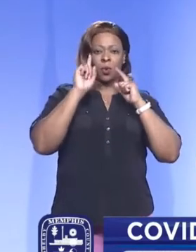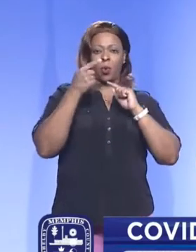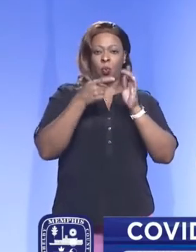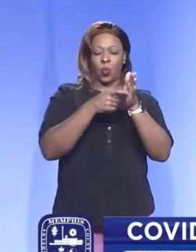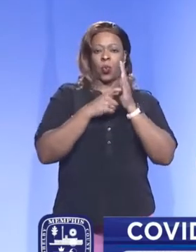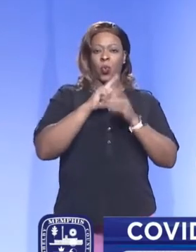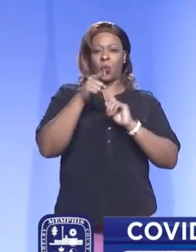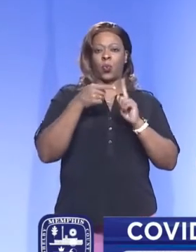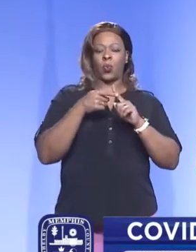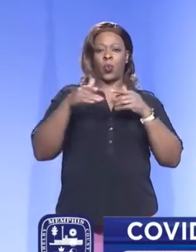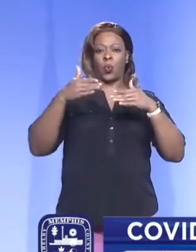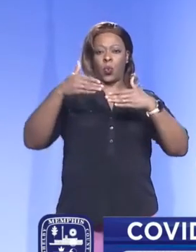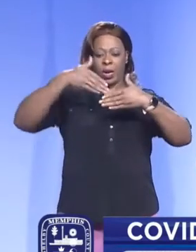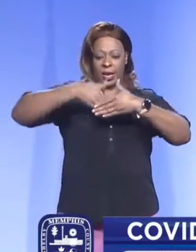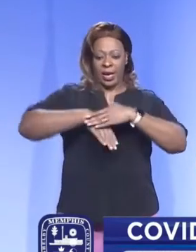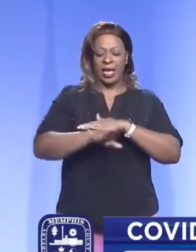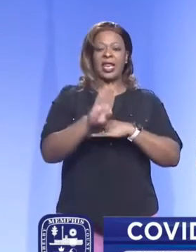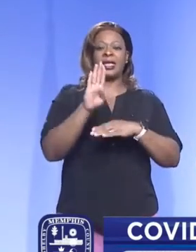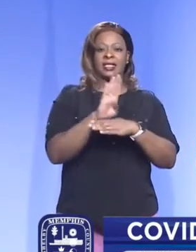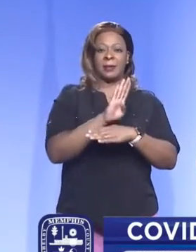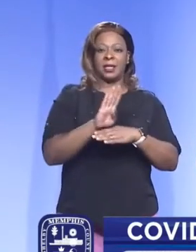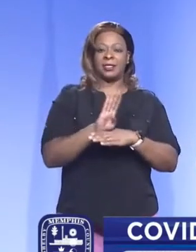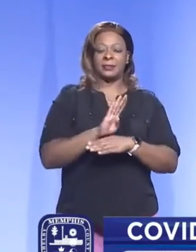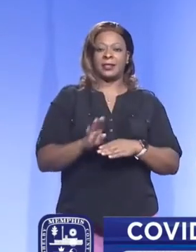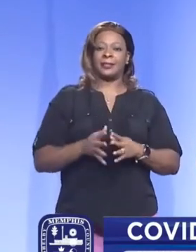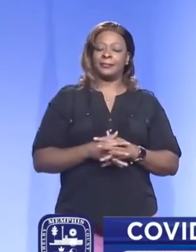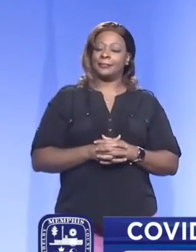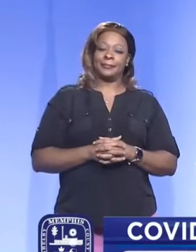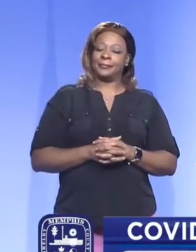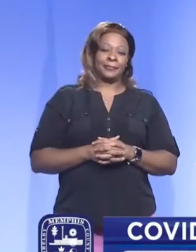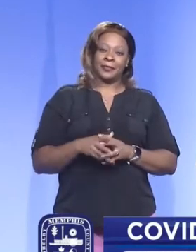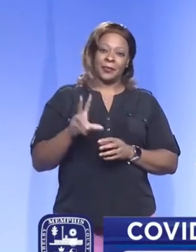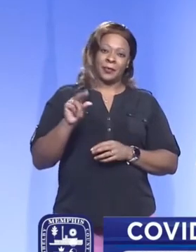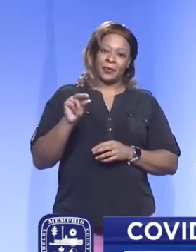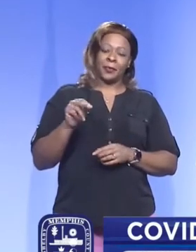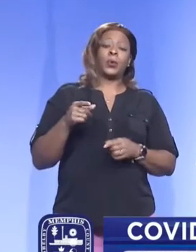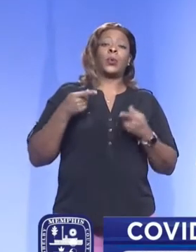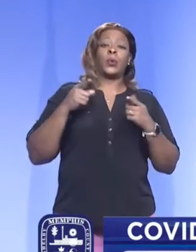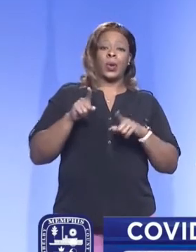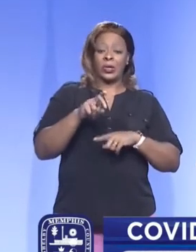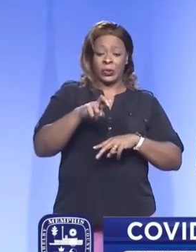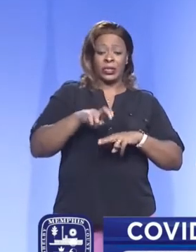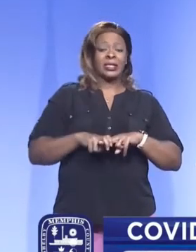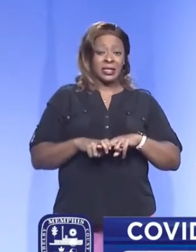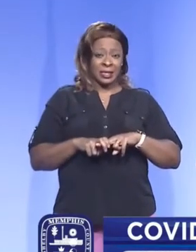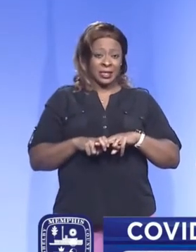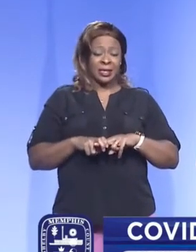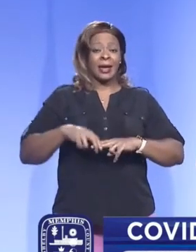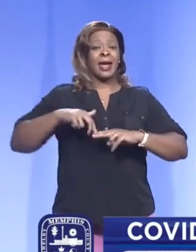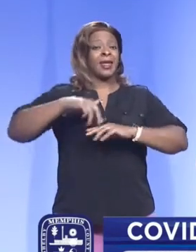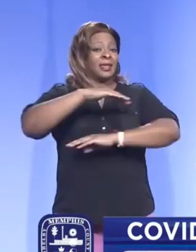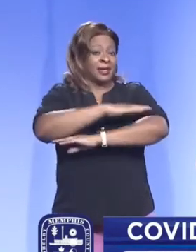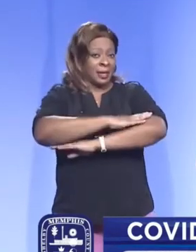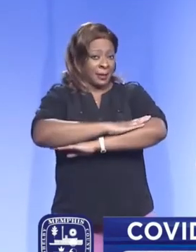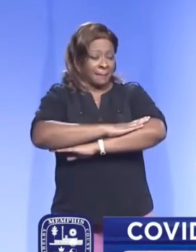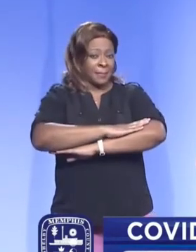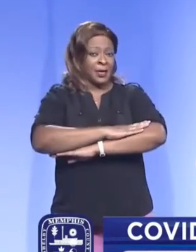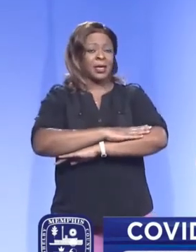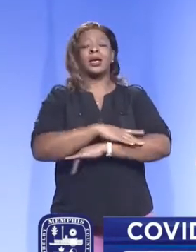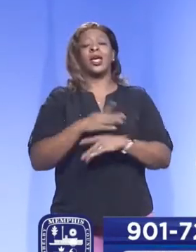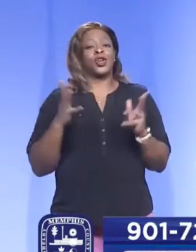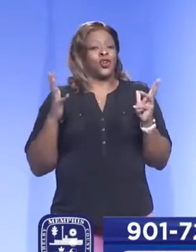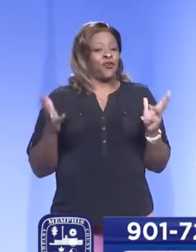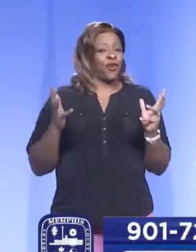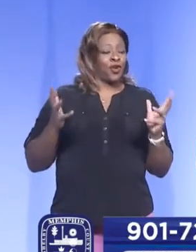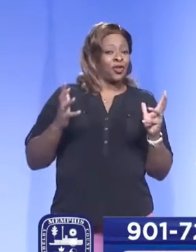only when they walk into the establishment. No. While you're sitting at your table,